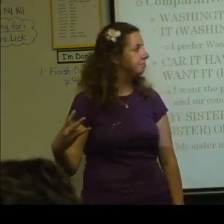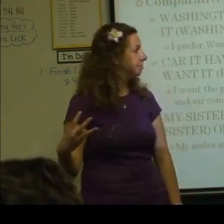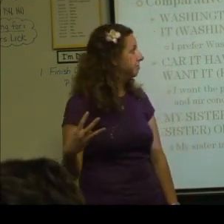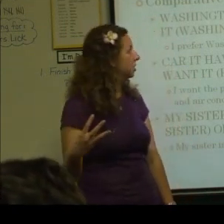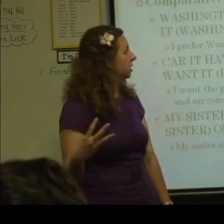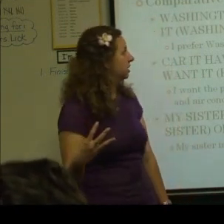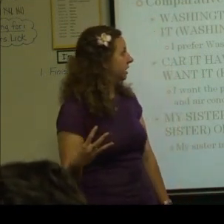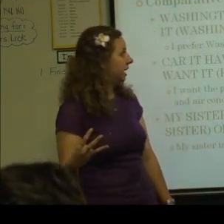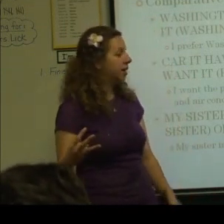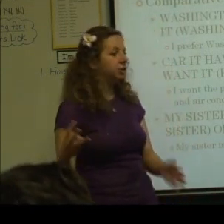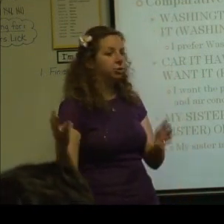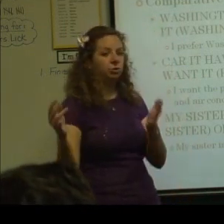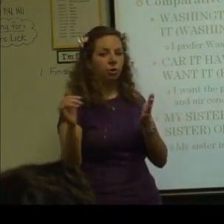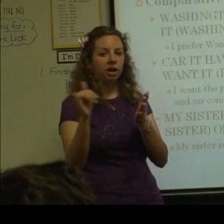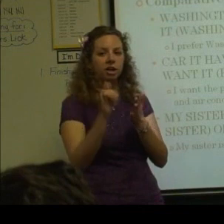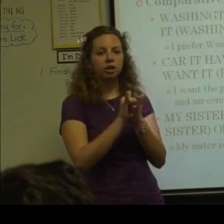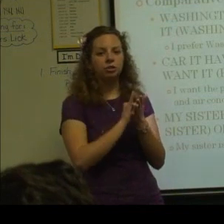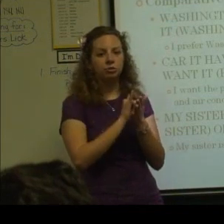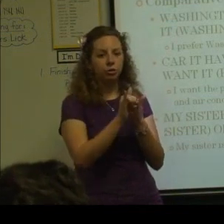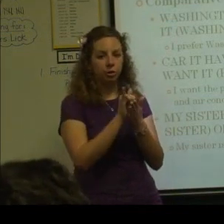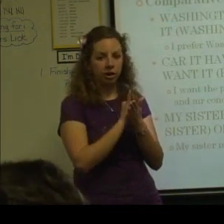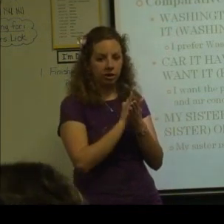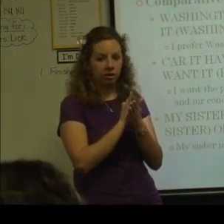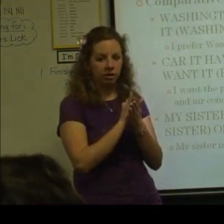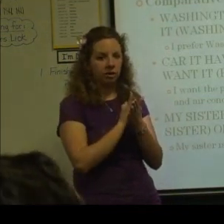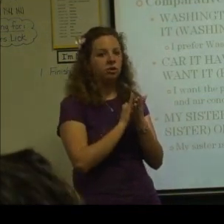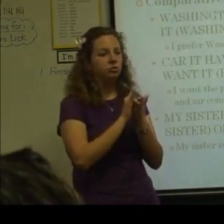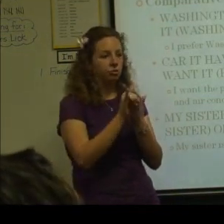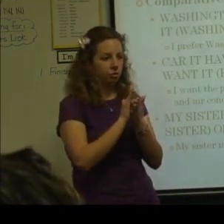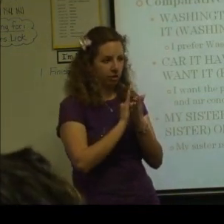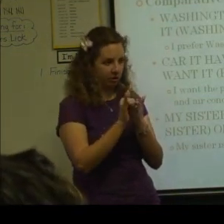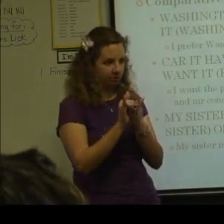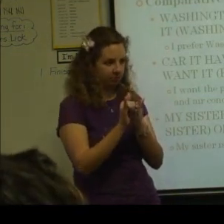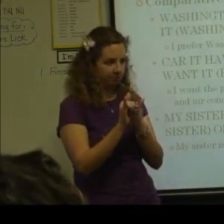Washington. Okay, and then New York. New York. New York.